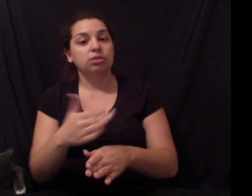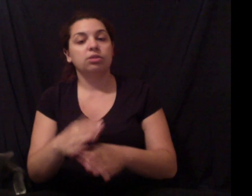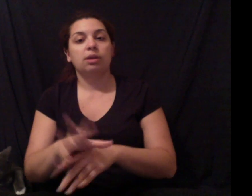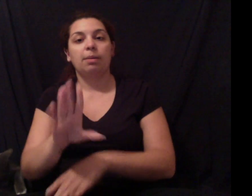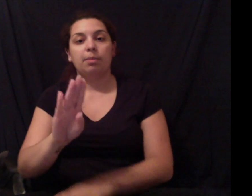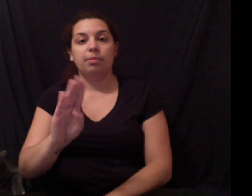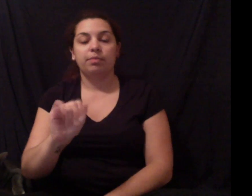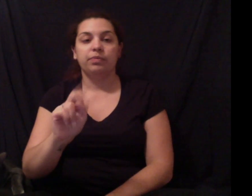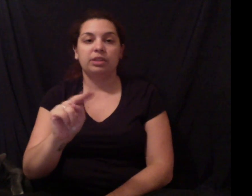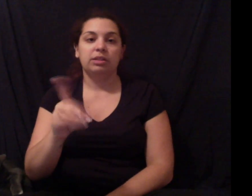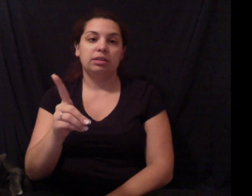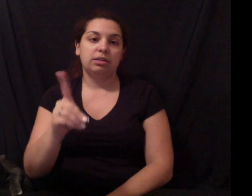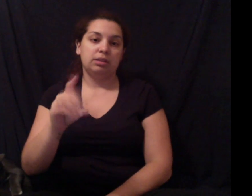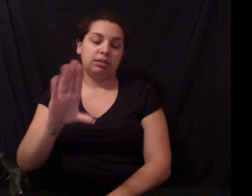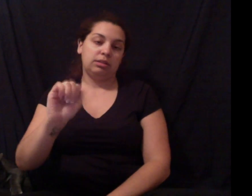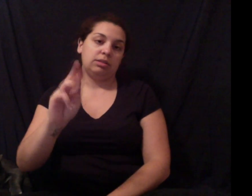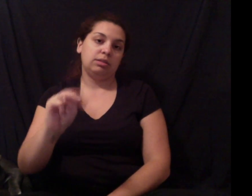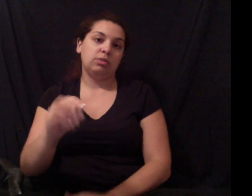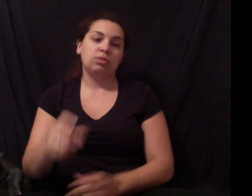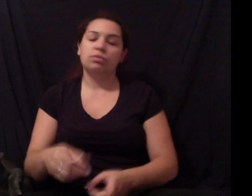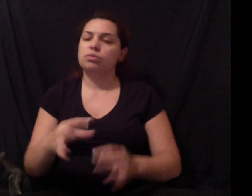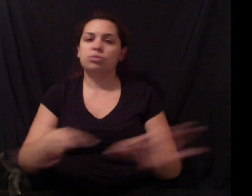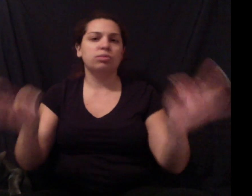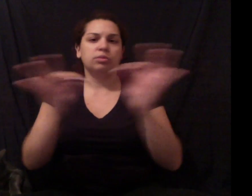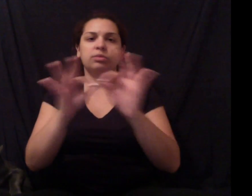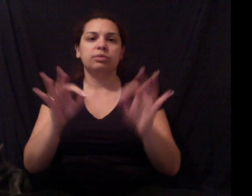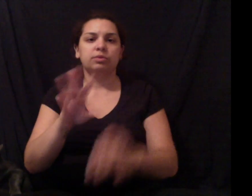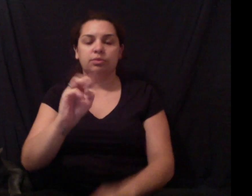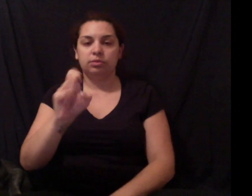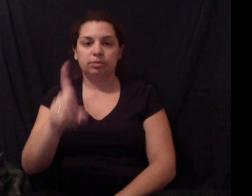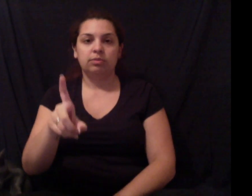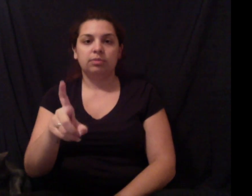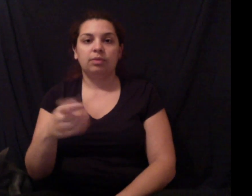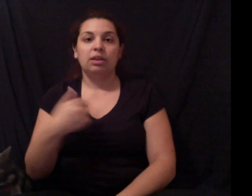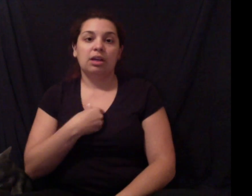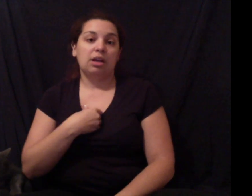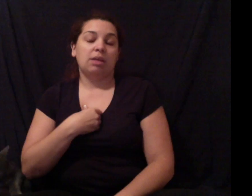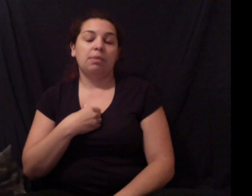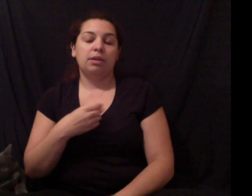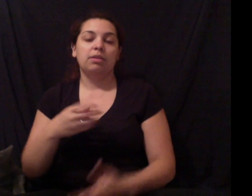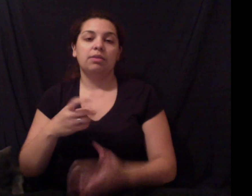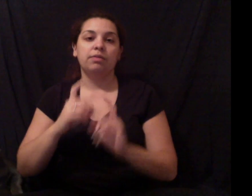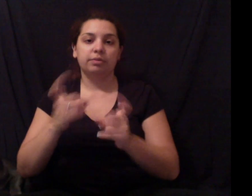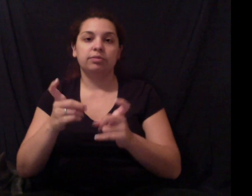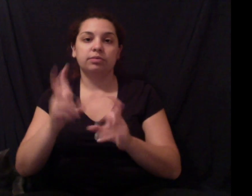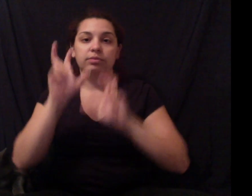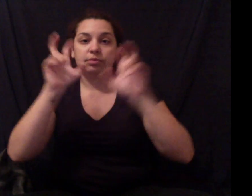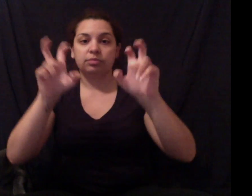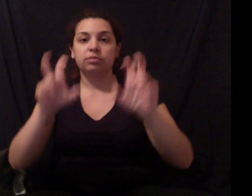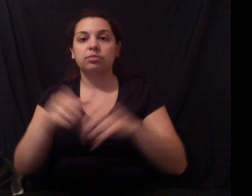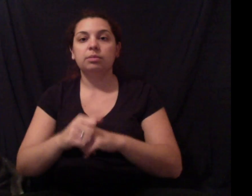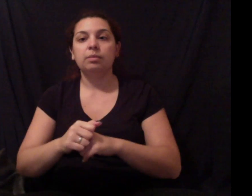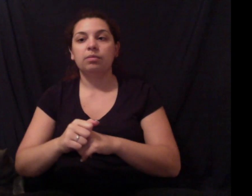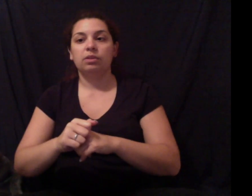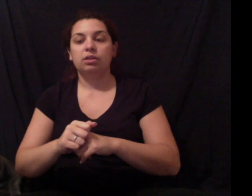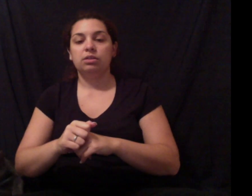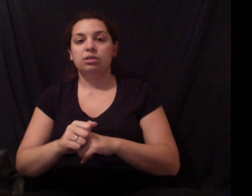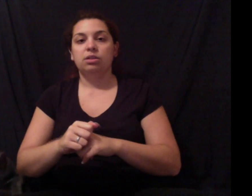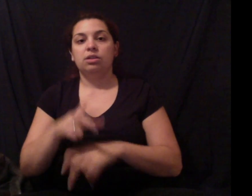on Patreon, was incredibly important for Max. Now, disclosure, I'm an investor in Patreon. It is a crowd patronage platform where fans